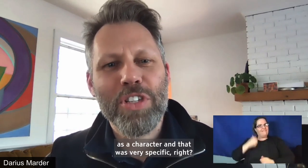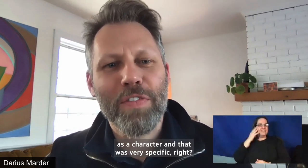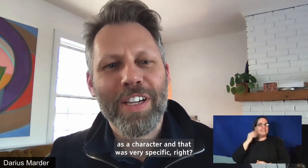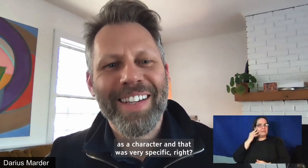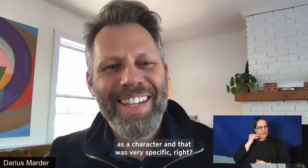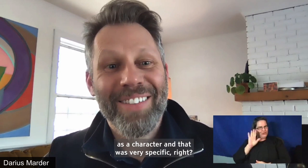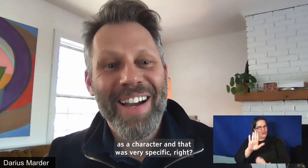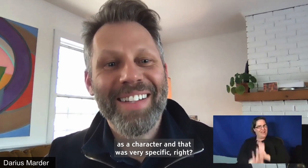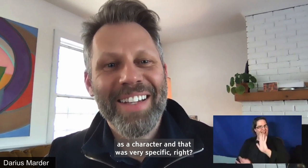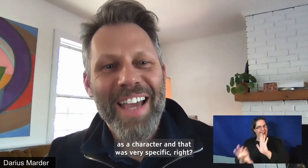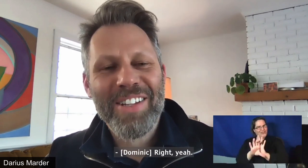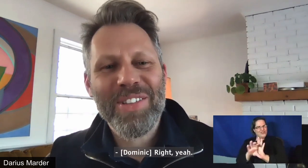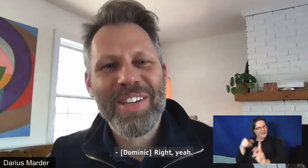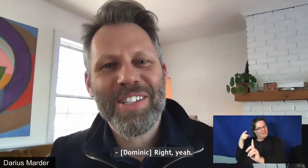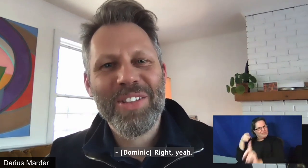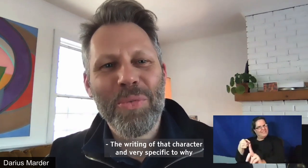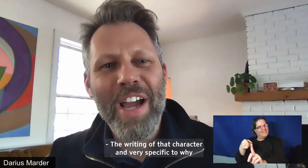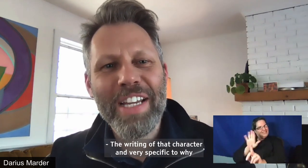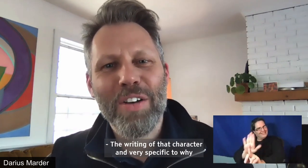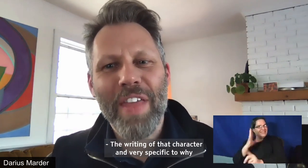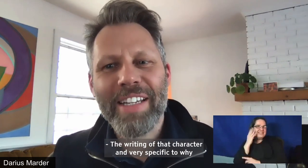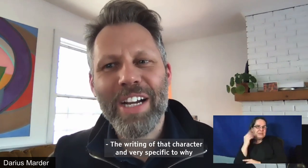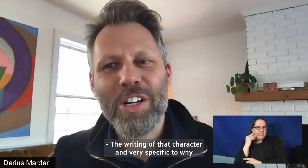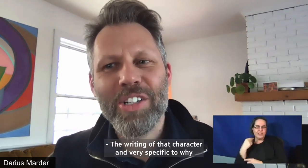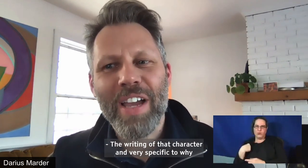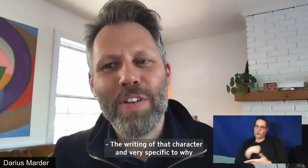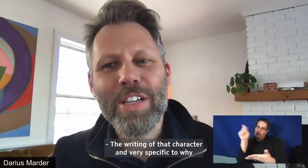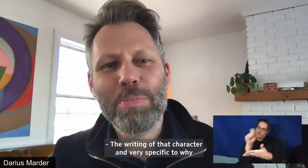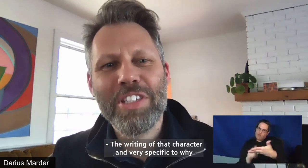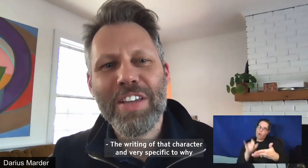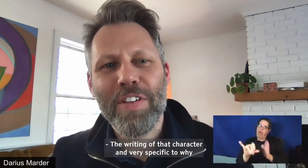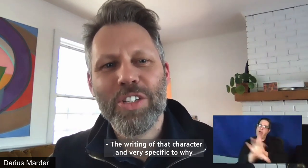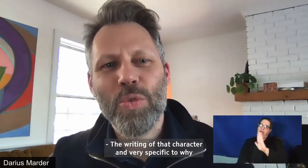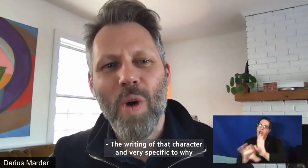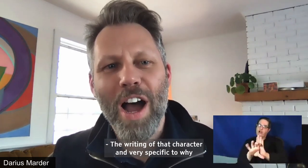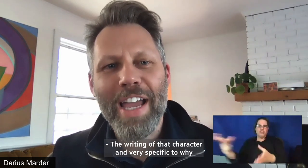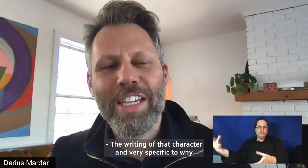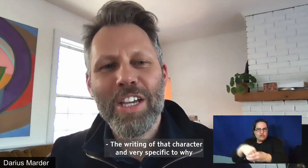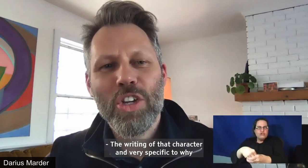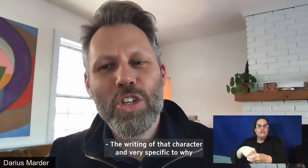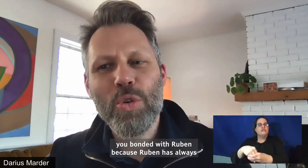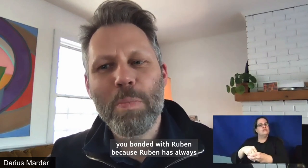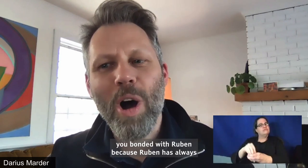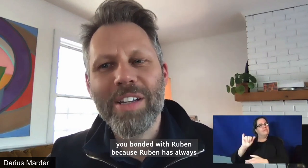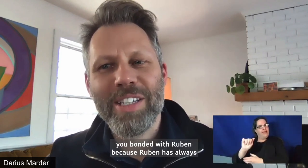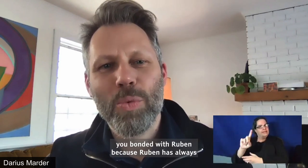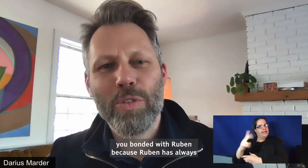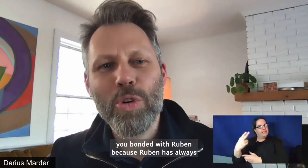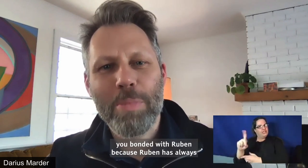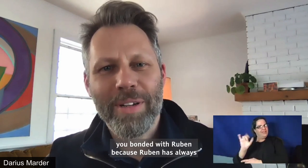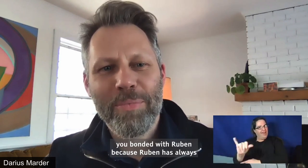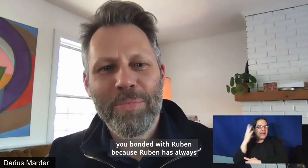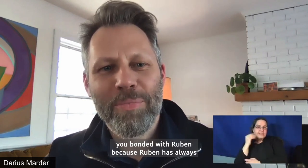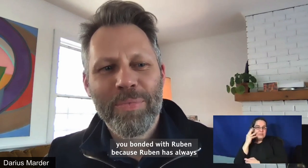very specific, right? Right, yeah. The writing of that character and very specific to why you bonded